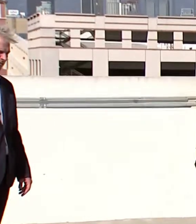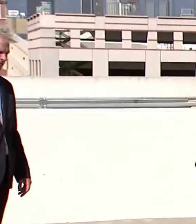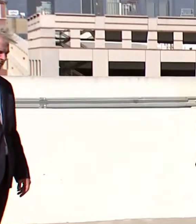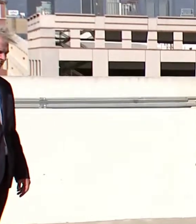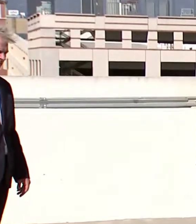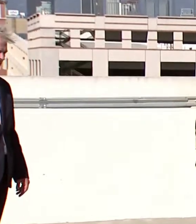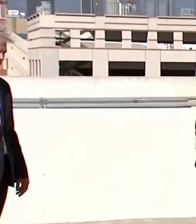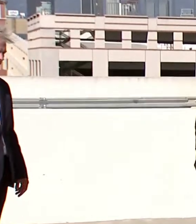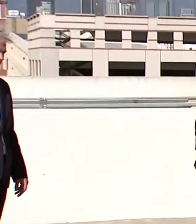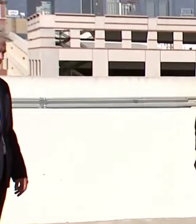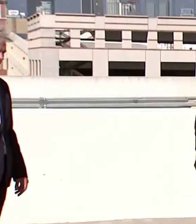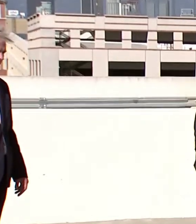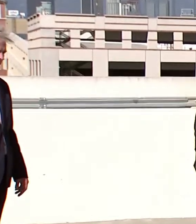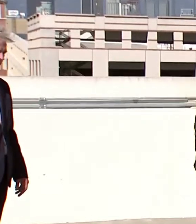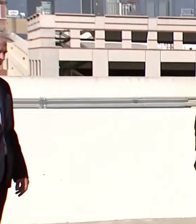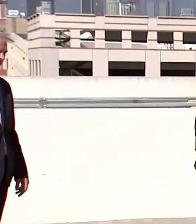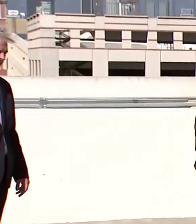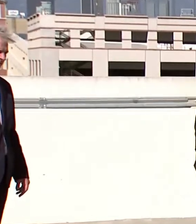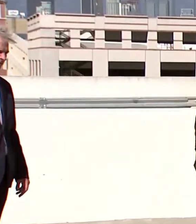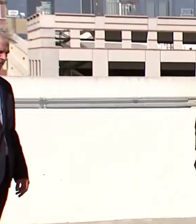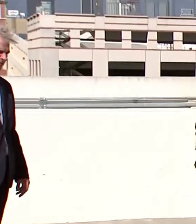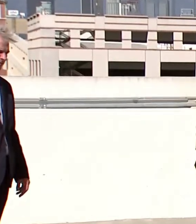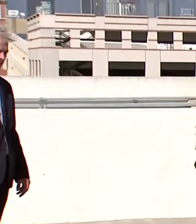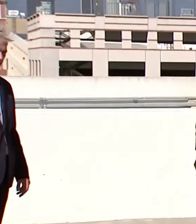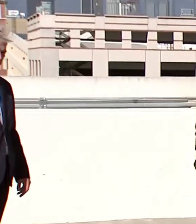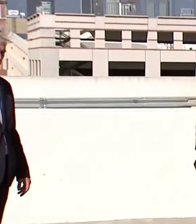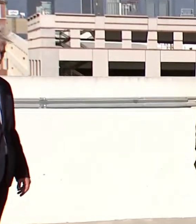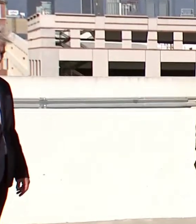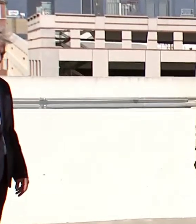I can take these out of here before they blow away.